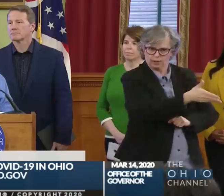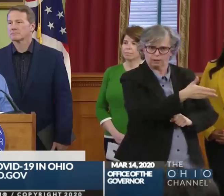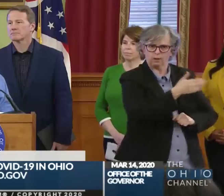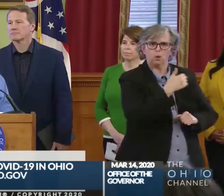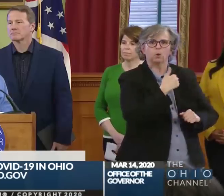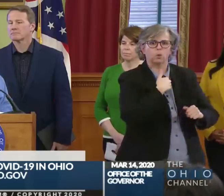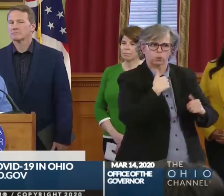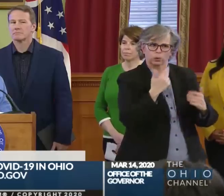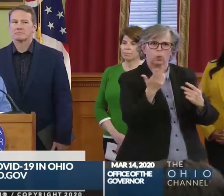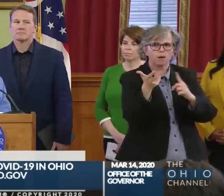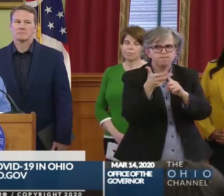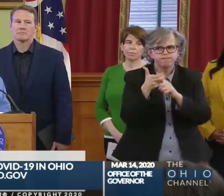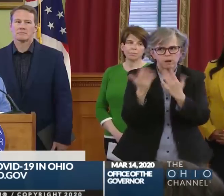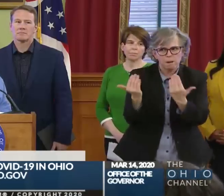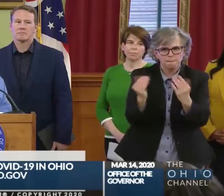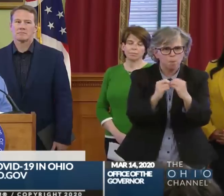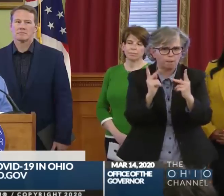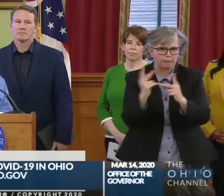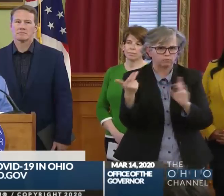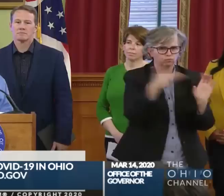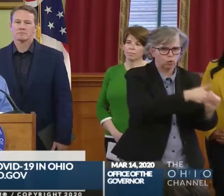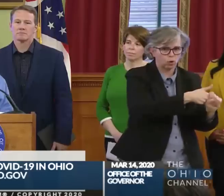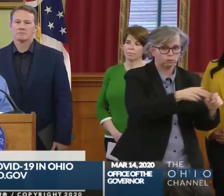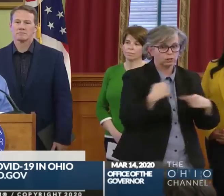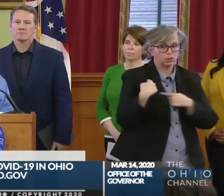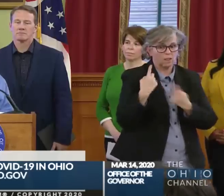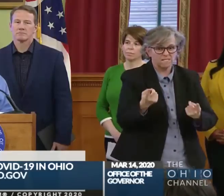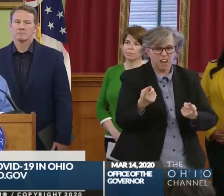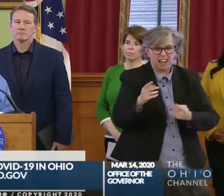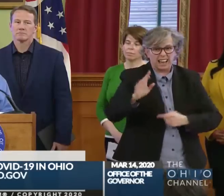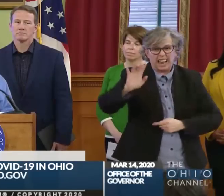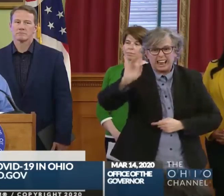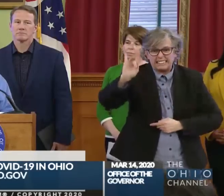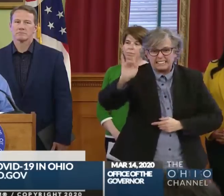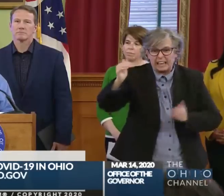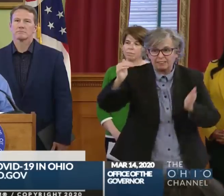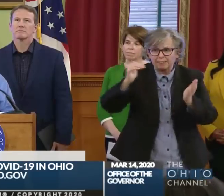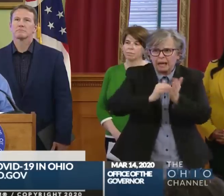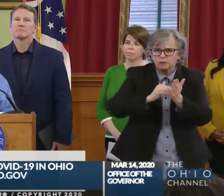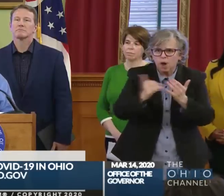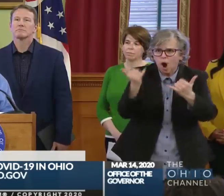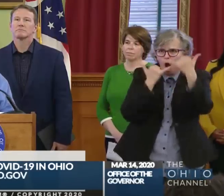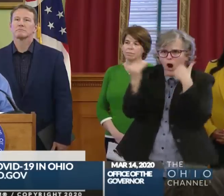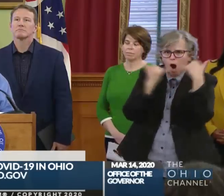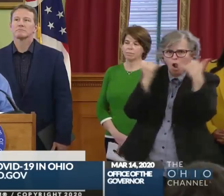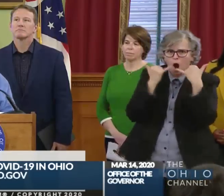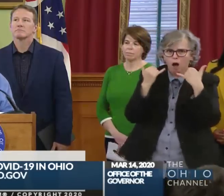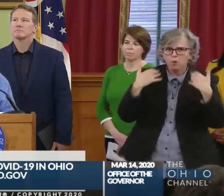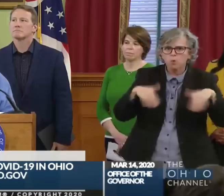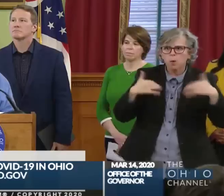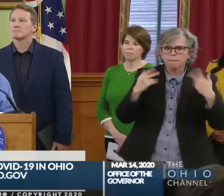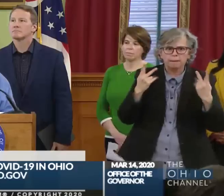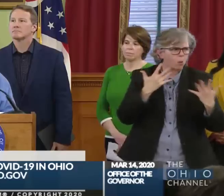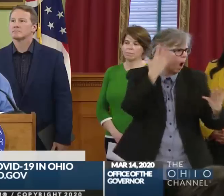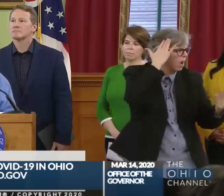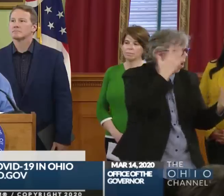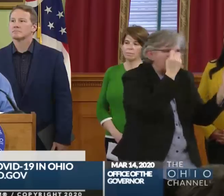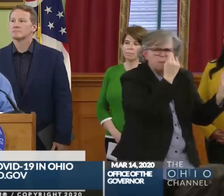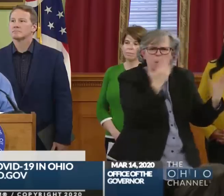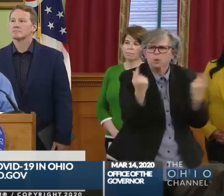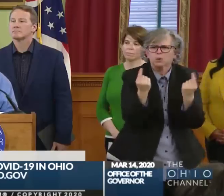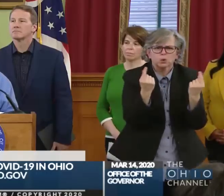received 18,000, that's 18,000 calls, people asking for information. As